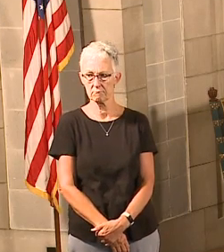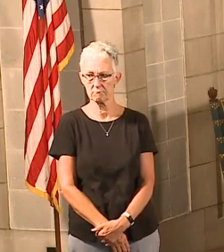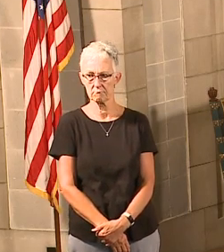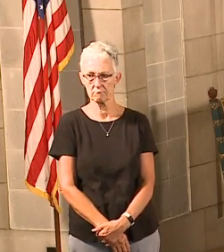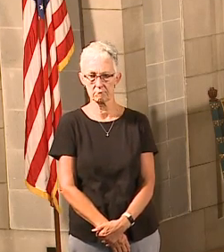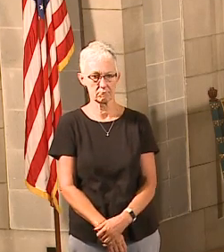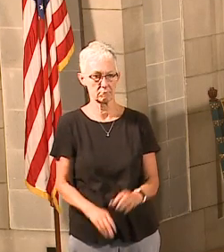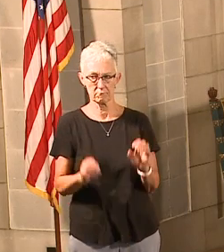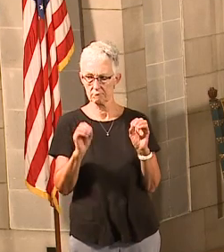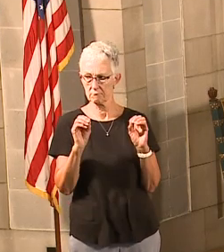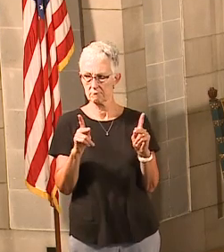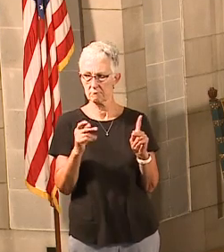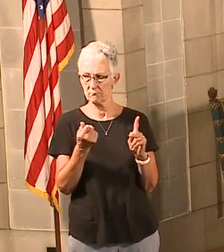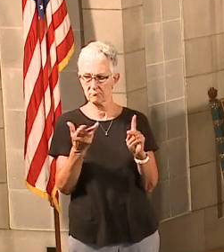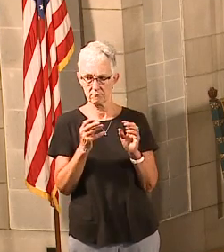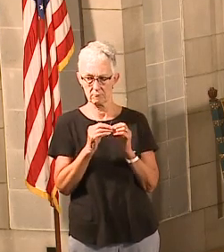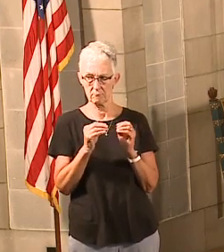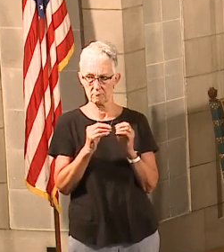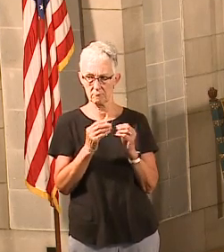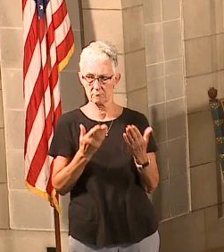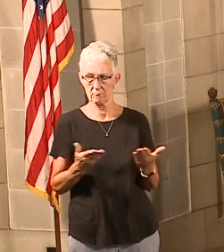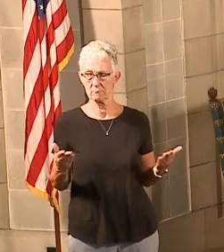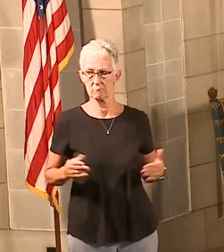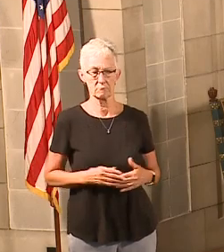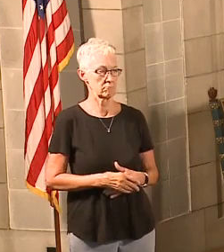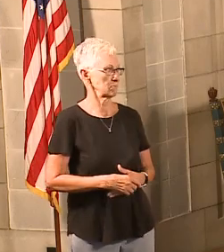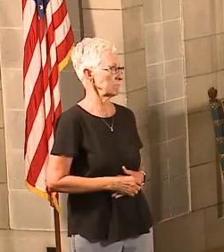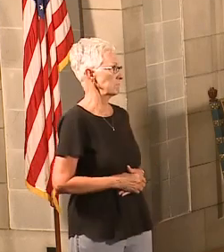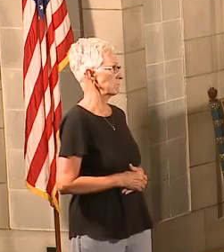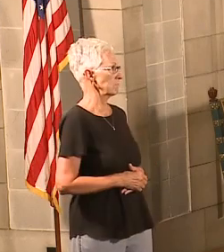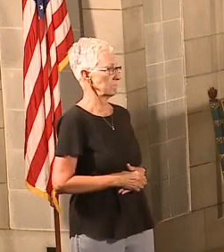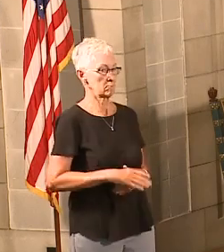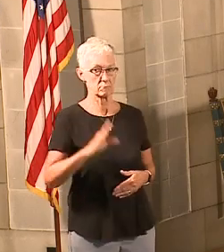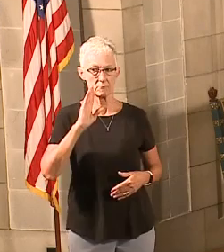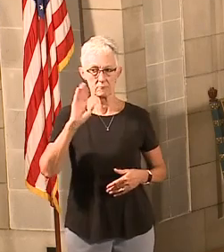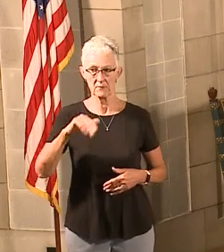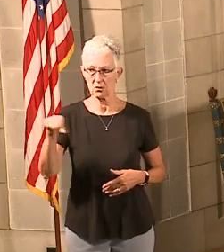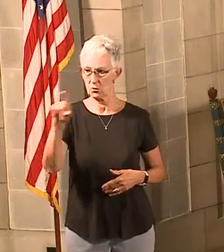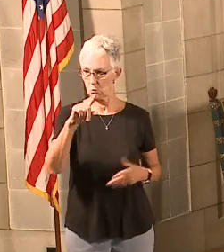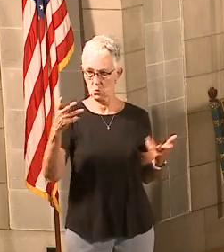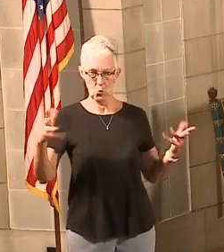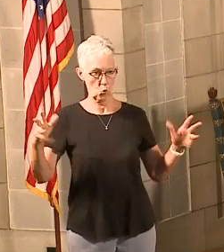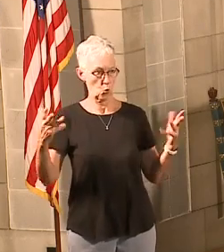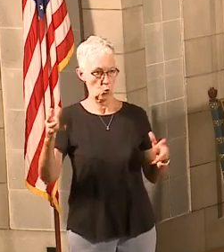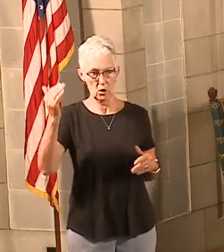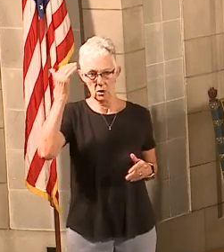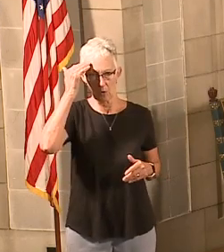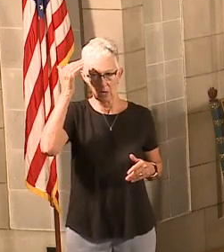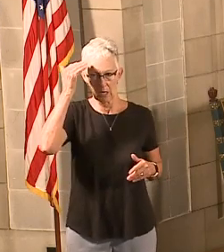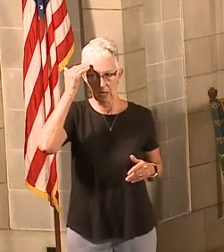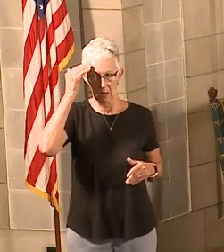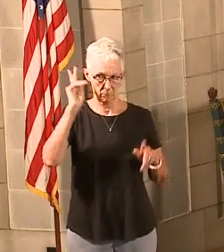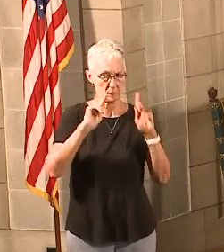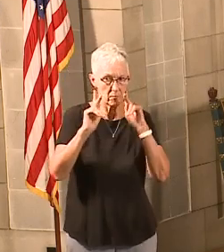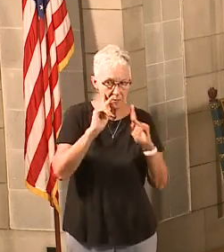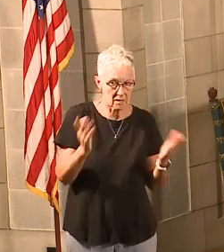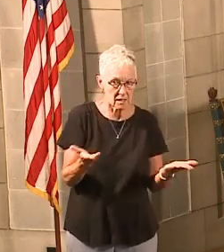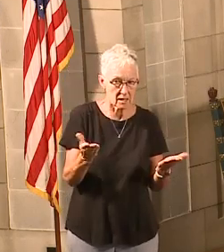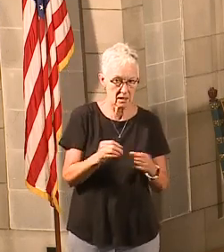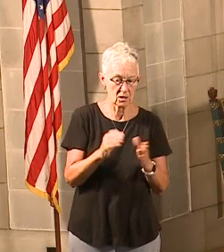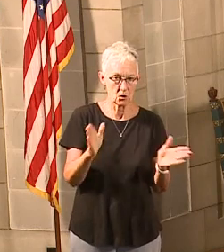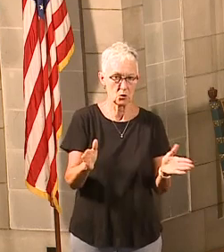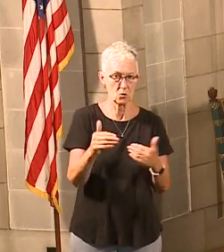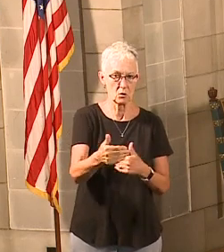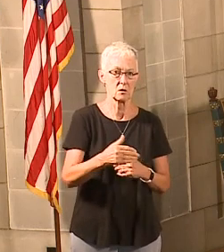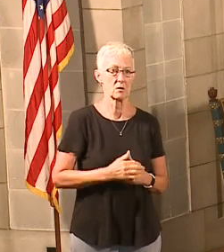Okay, a couple other things. One, as I'm sure you're aware, at least the folks in the room are, or the viewers out